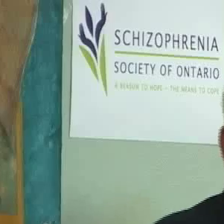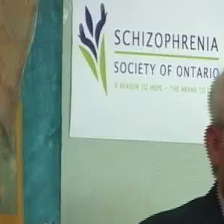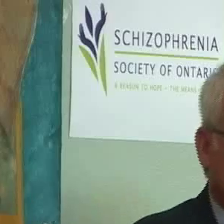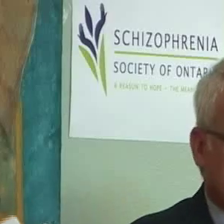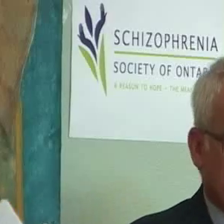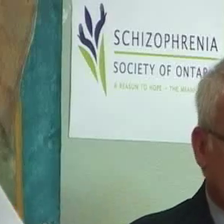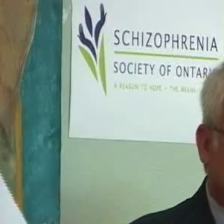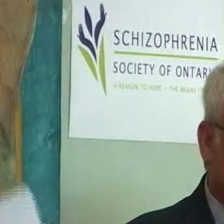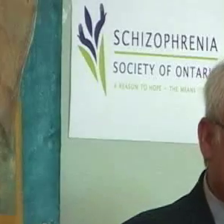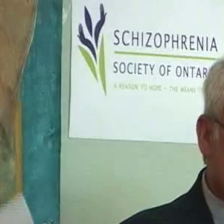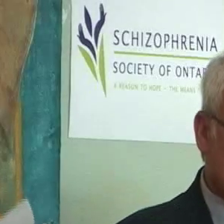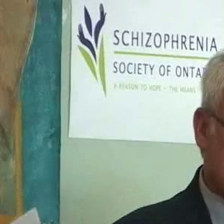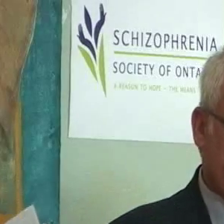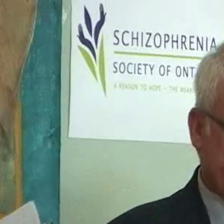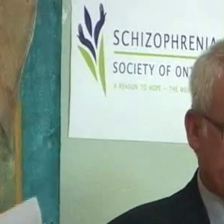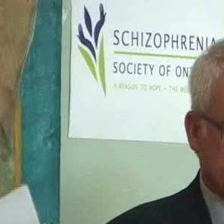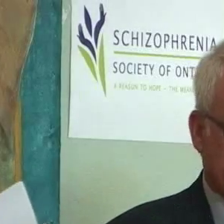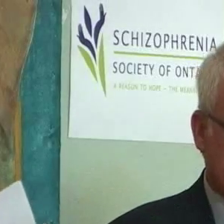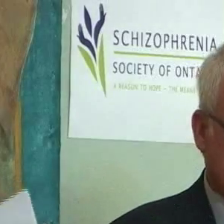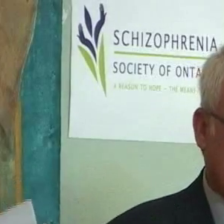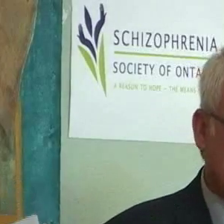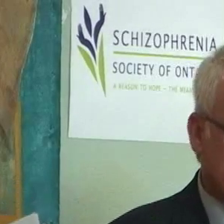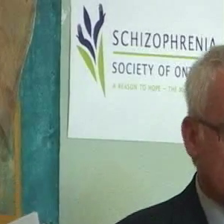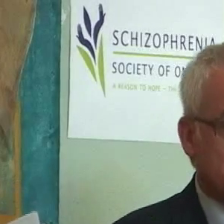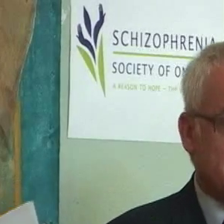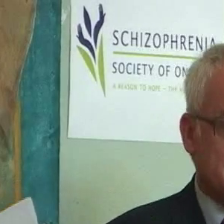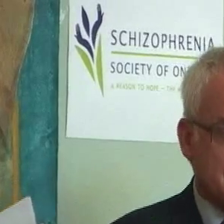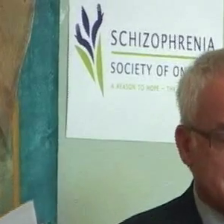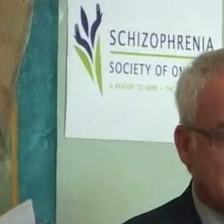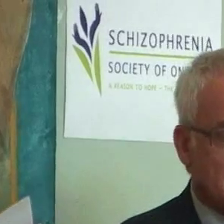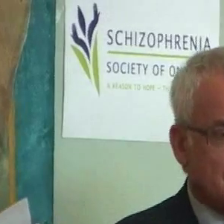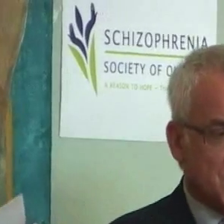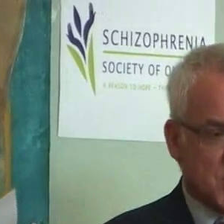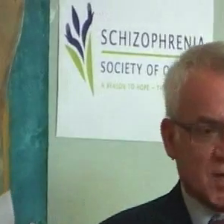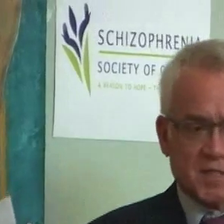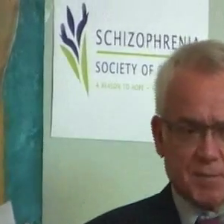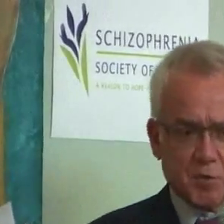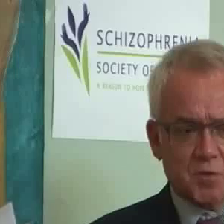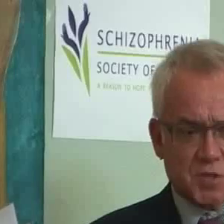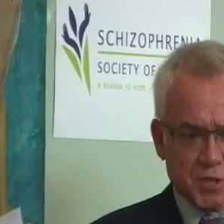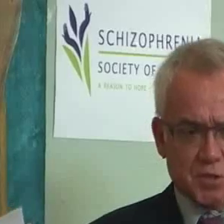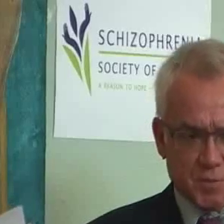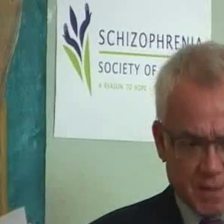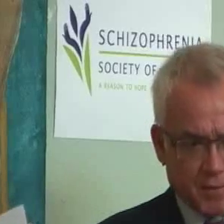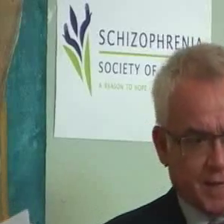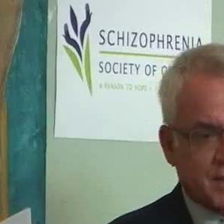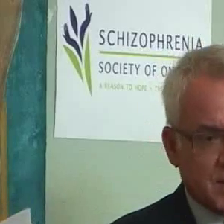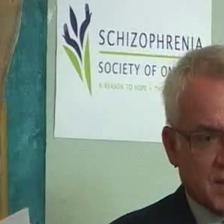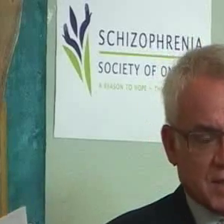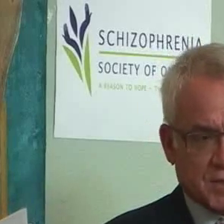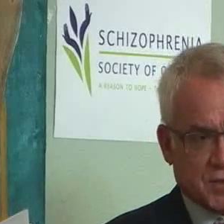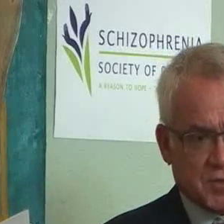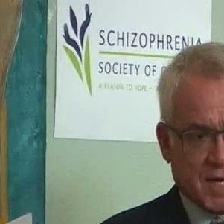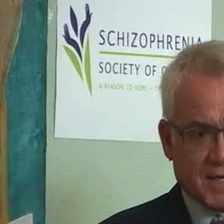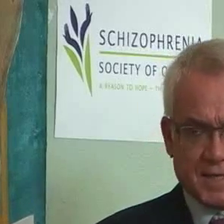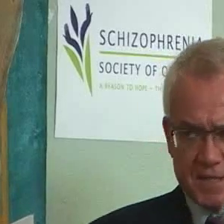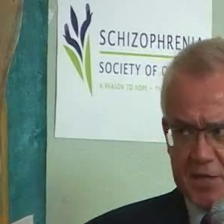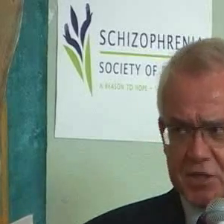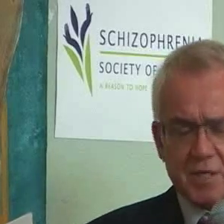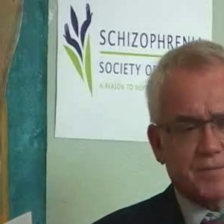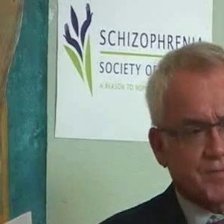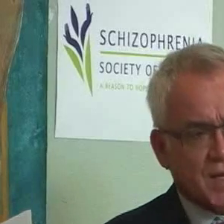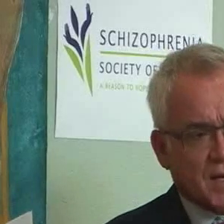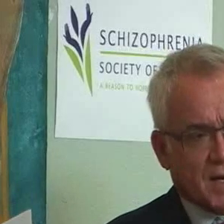all, I'm opposed to any tax cuts or tax freezes, with sole exception of seniors, by the way, because the society